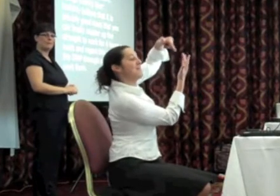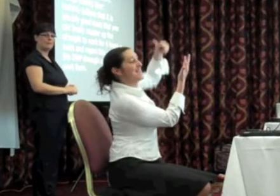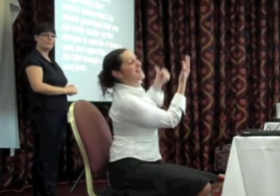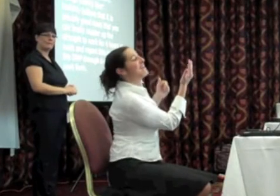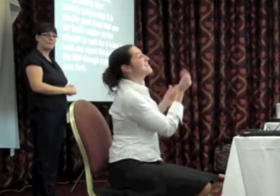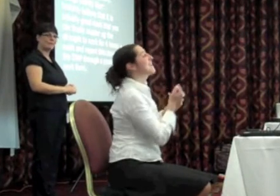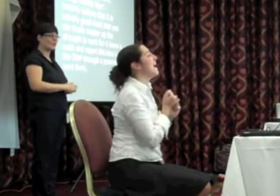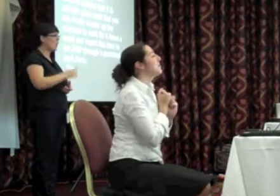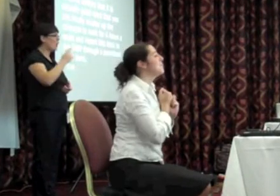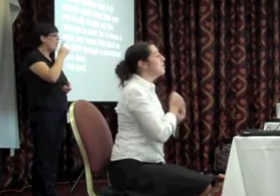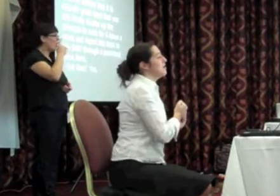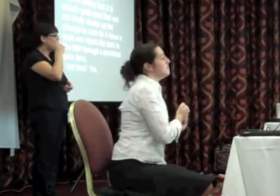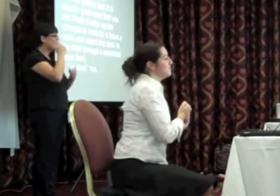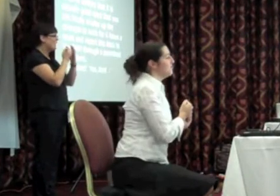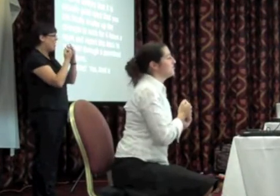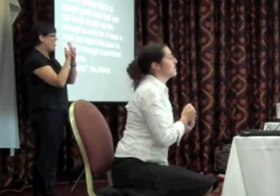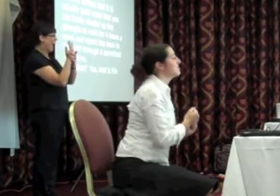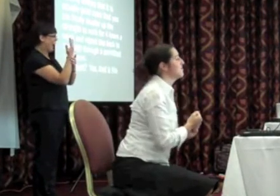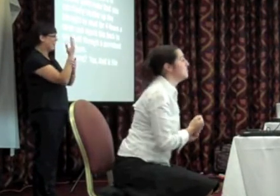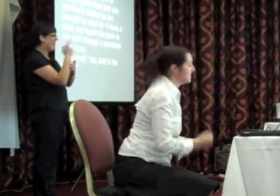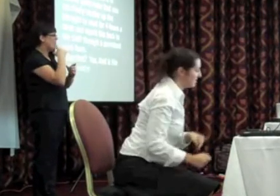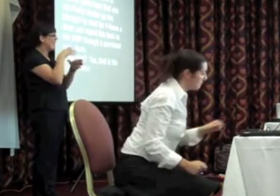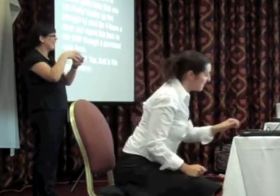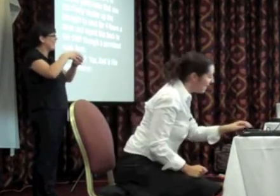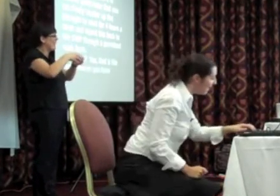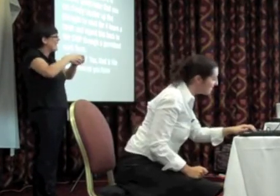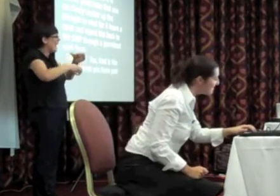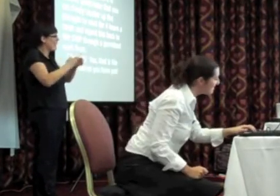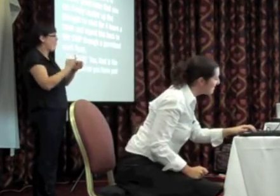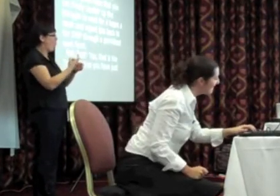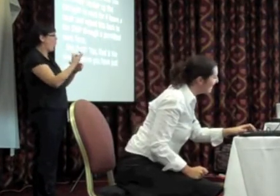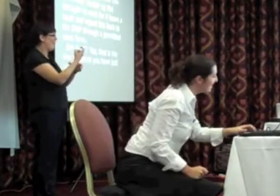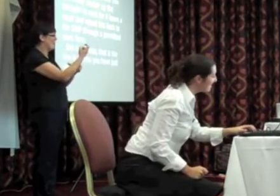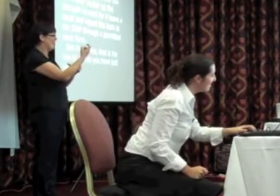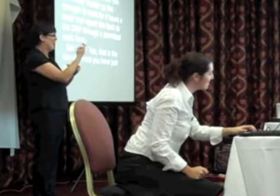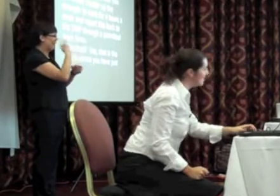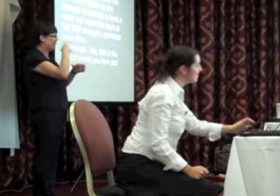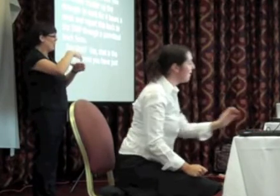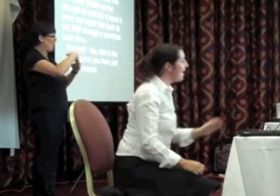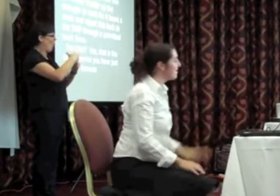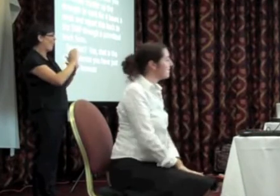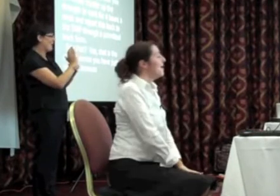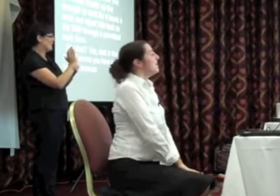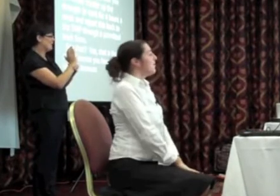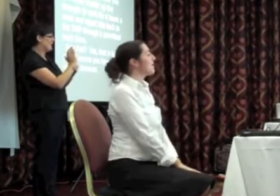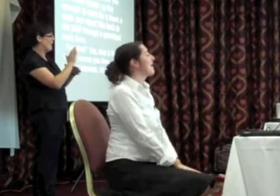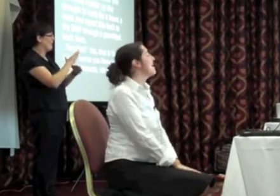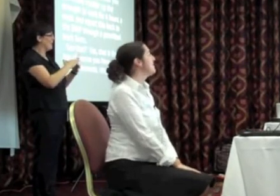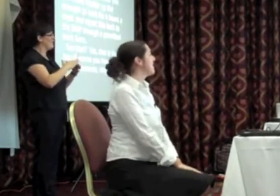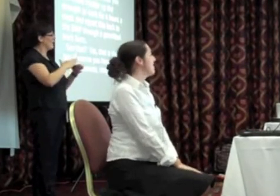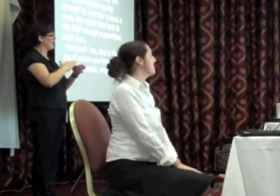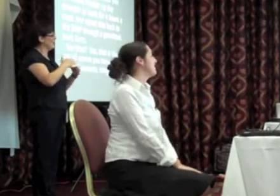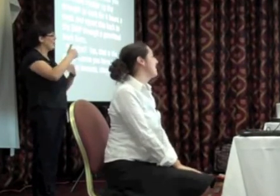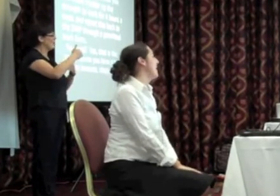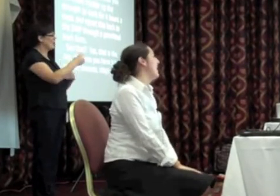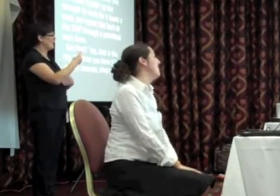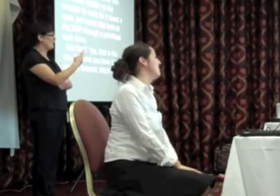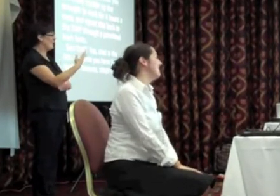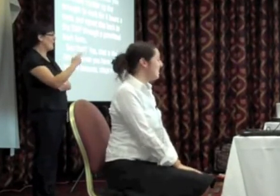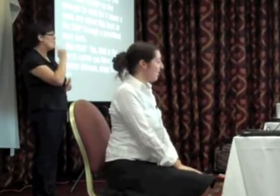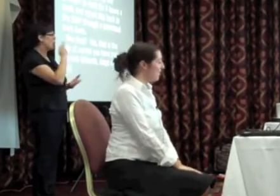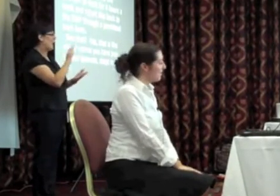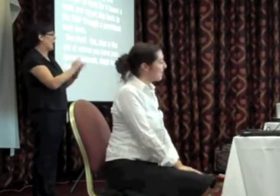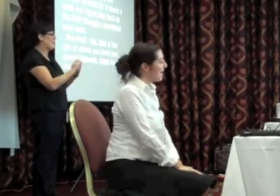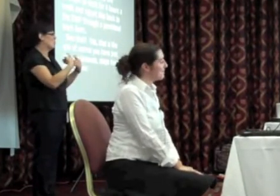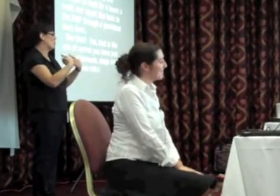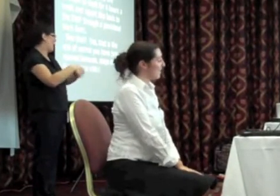See that? Yeah, that's the can of worms you've just opened. Because, stage 25, your claim is now